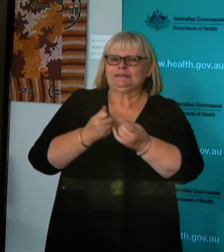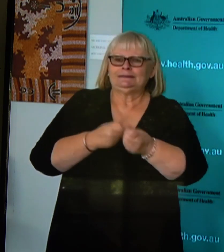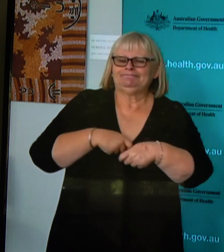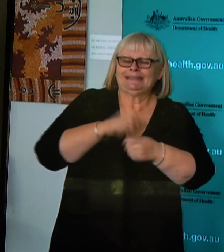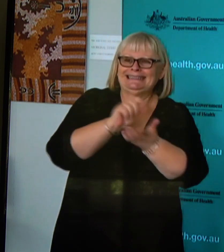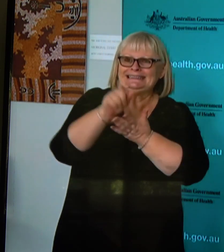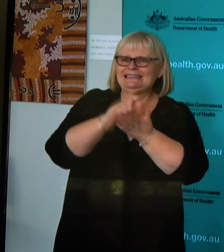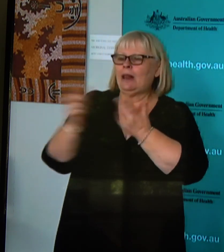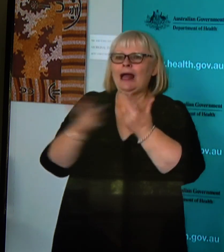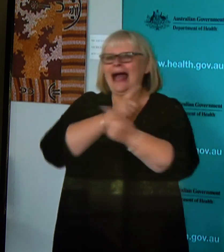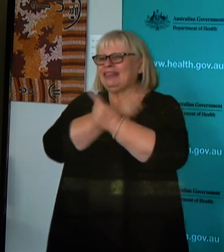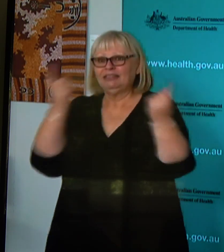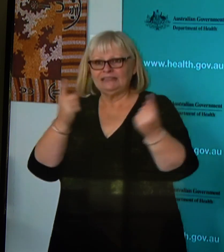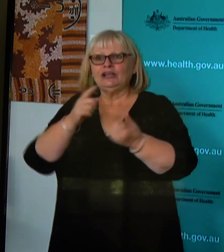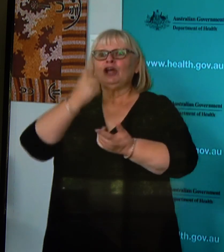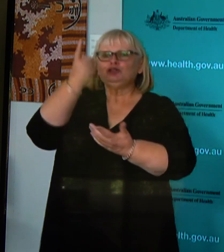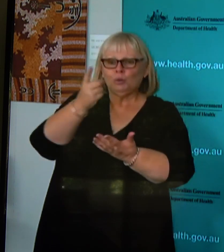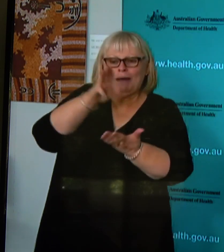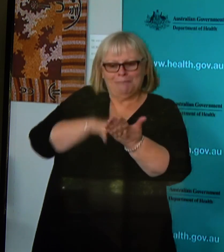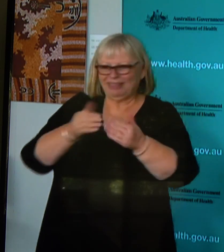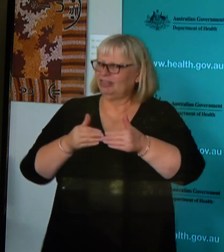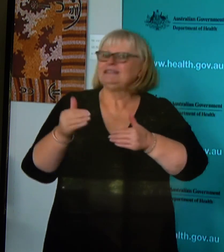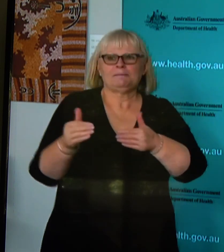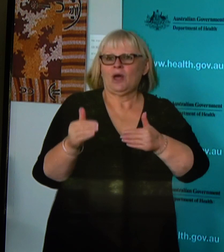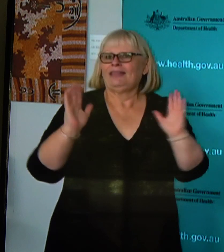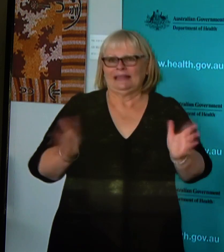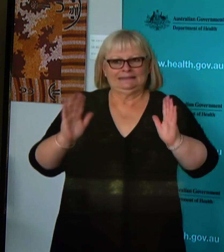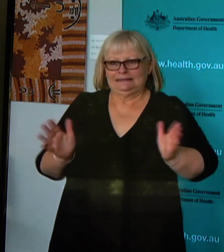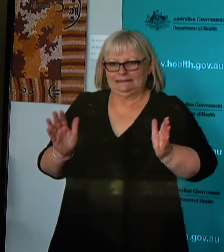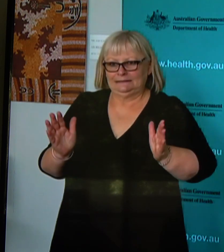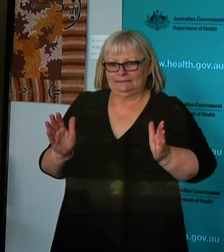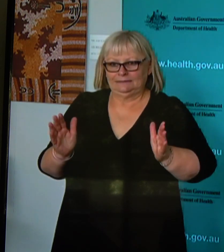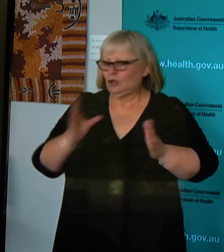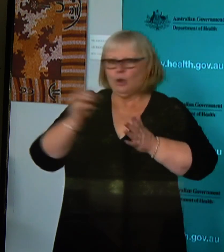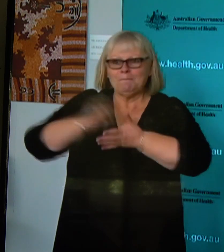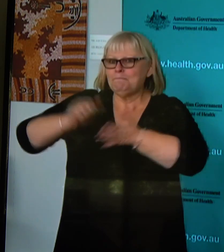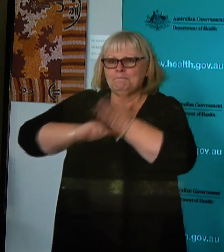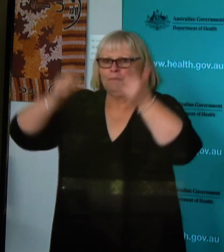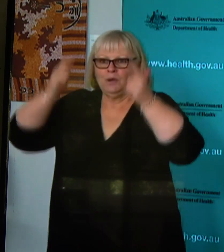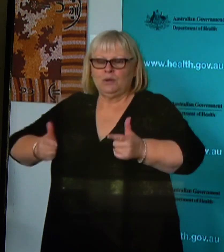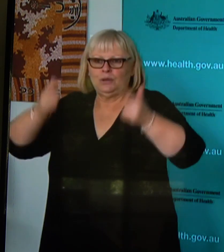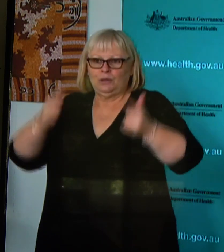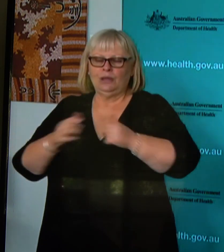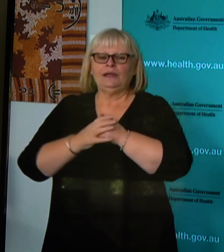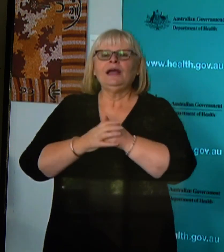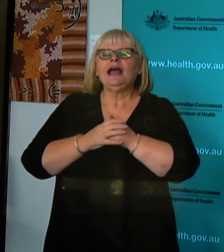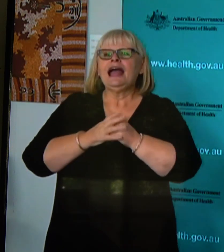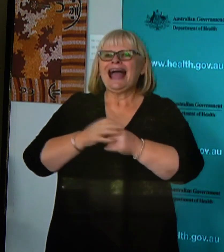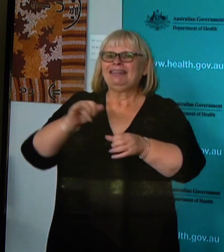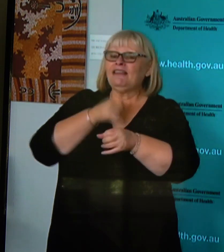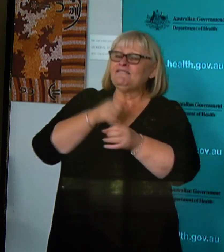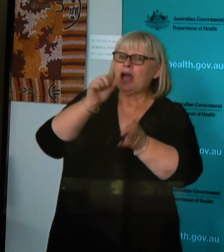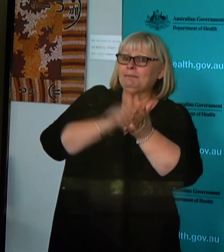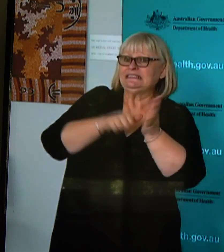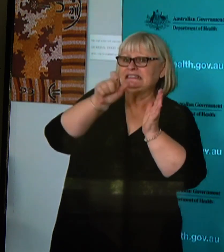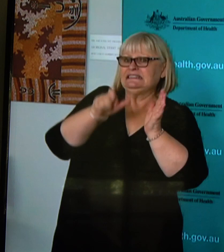and sales of all other medicines to 1 month's supply or unit. And pharmacists, in addition, will be